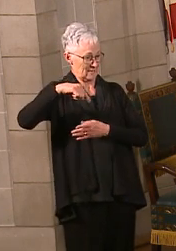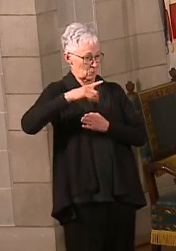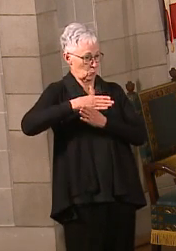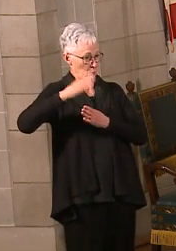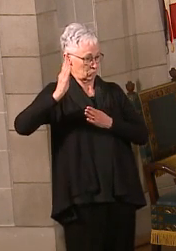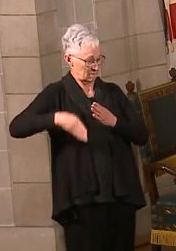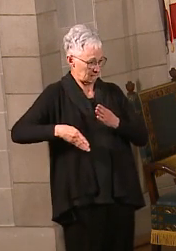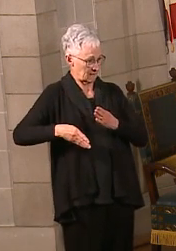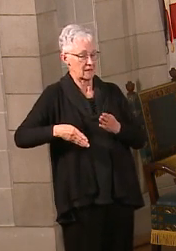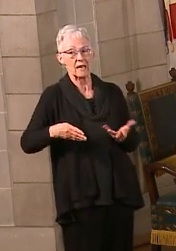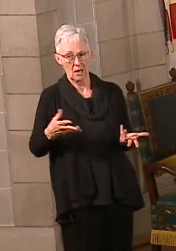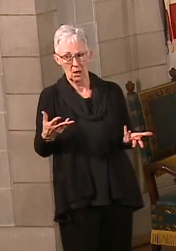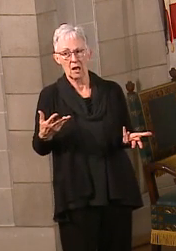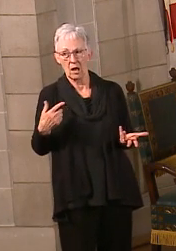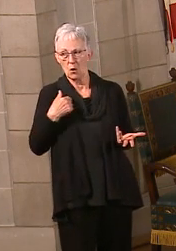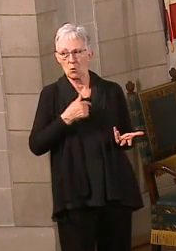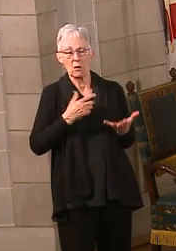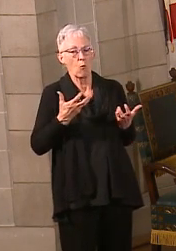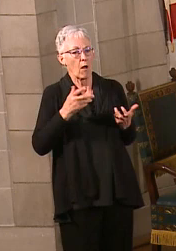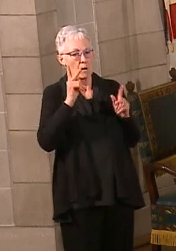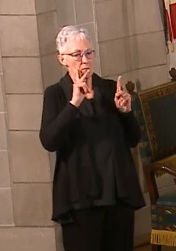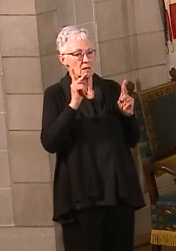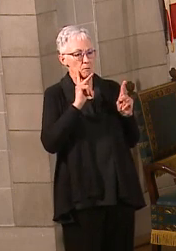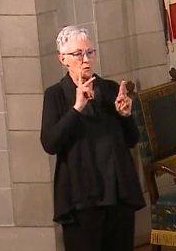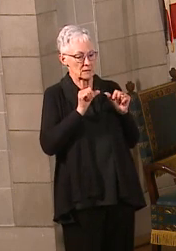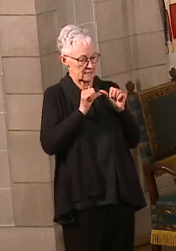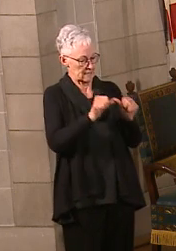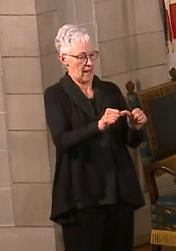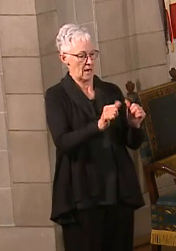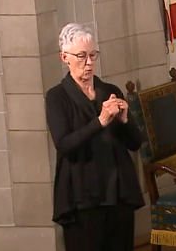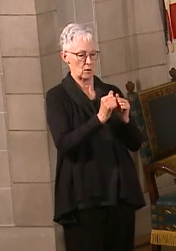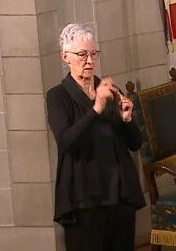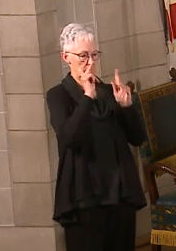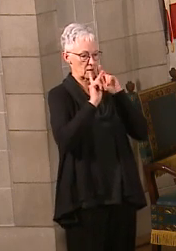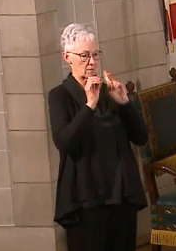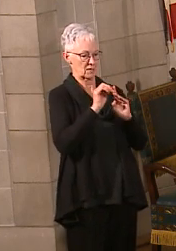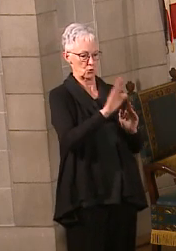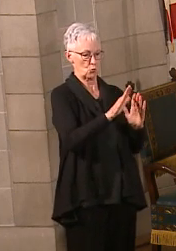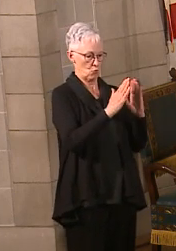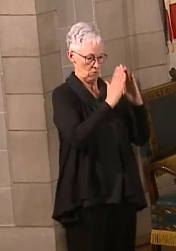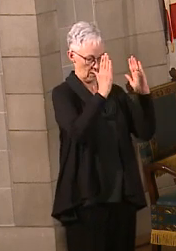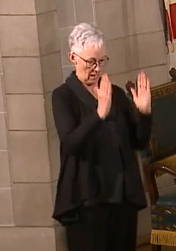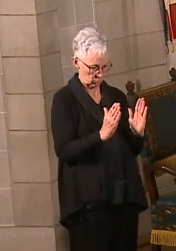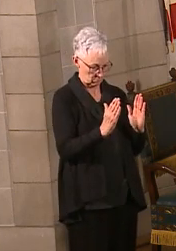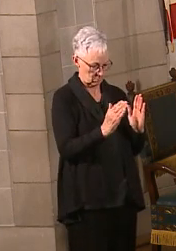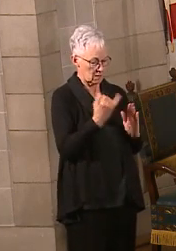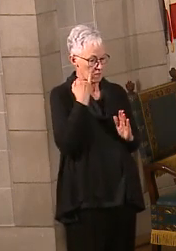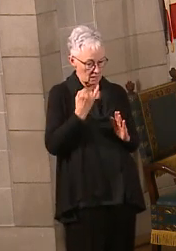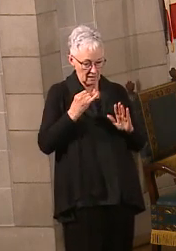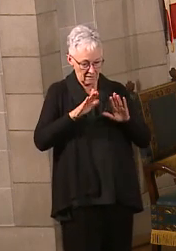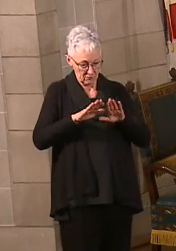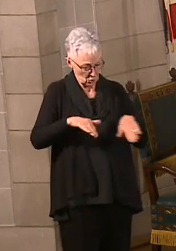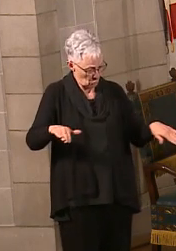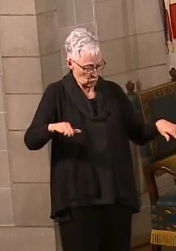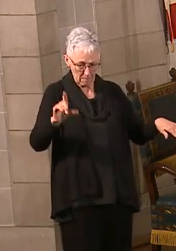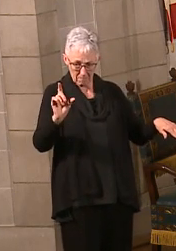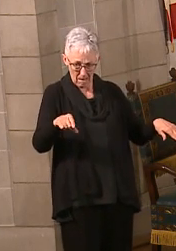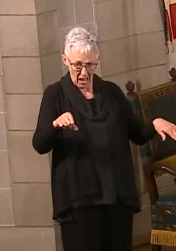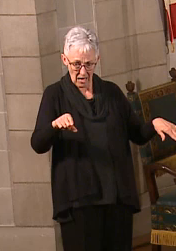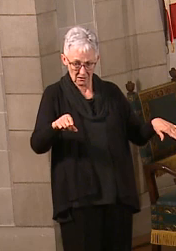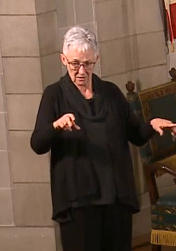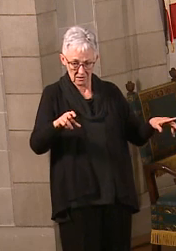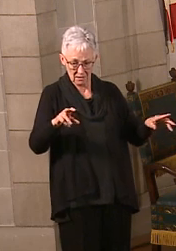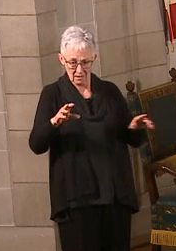you may have to make other accommodations to be able to do that. But again, we tell people just use your common sense and best judgment. If the kids have to split time between